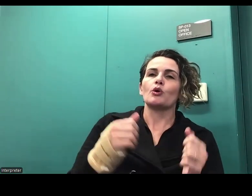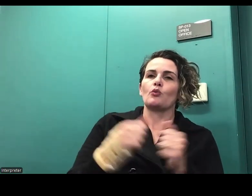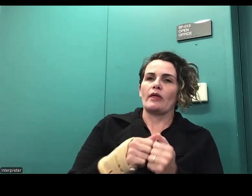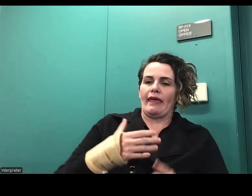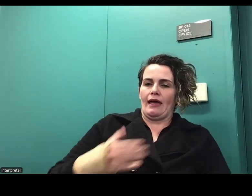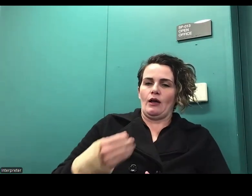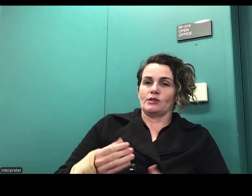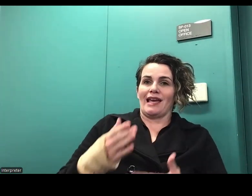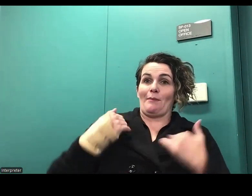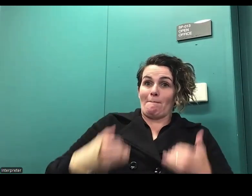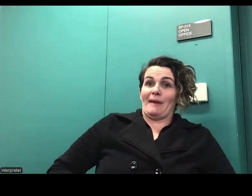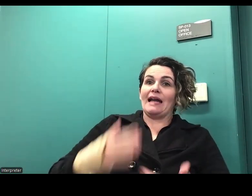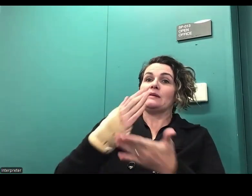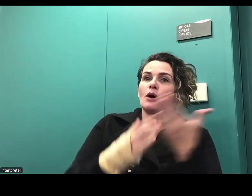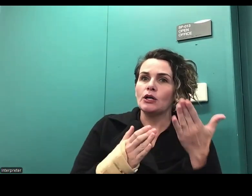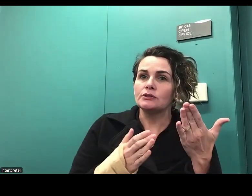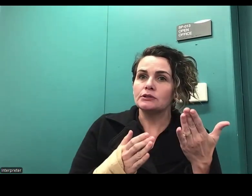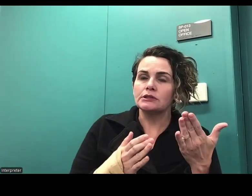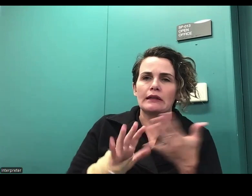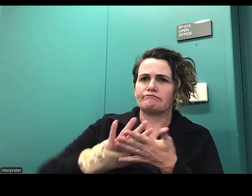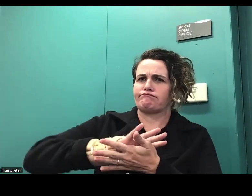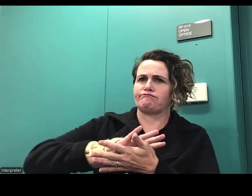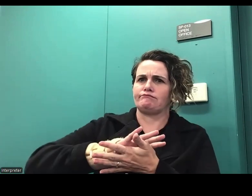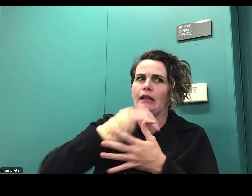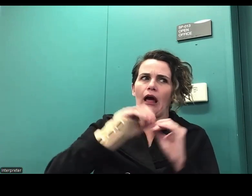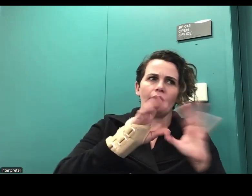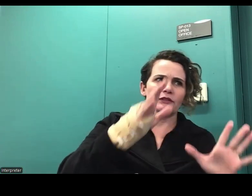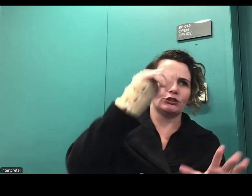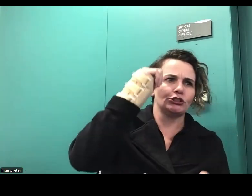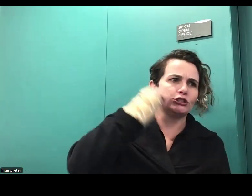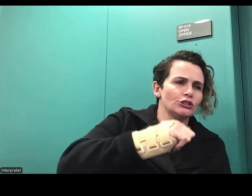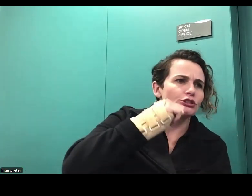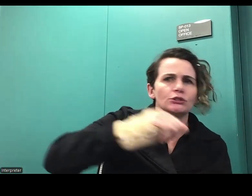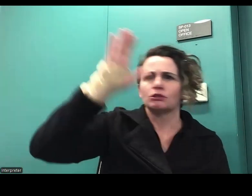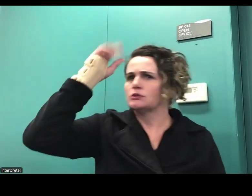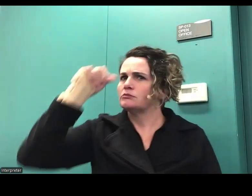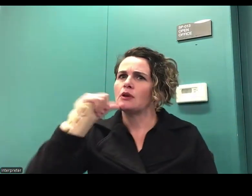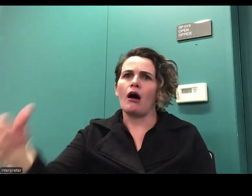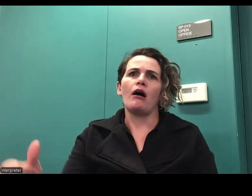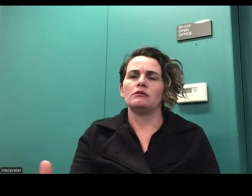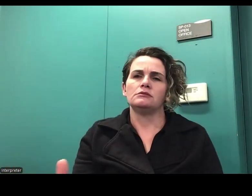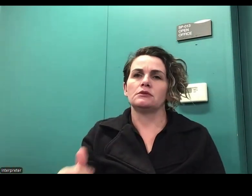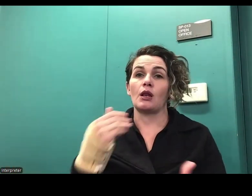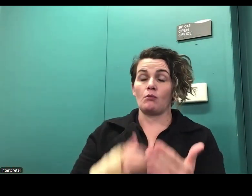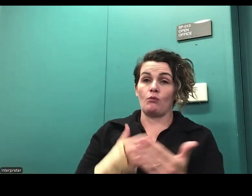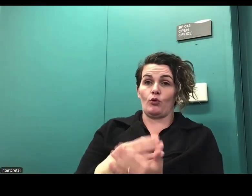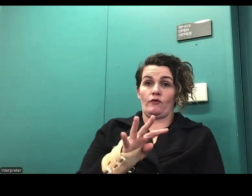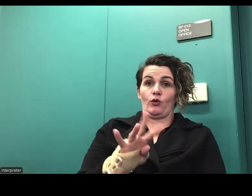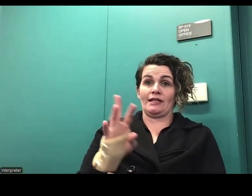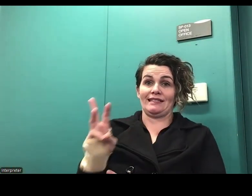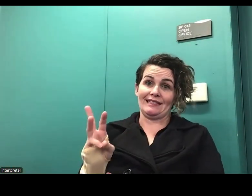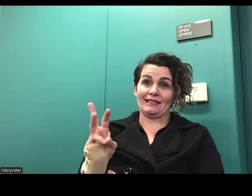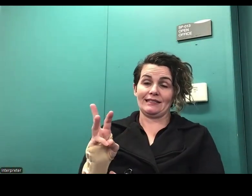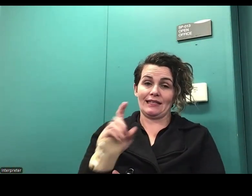sex characteristics that are irresolvably ambiguous, born with 46 XX chromosomes with